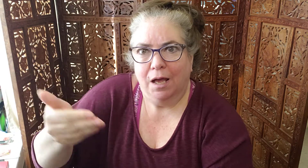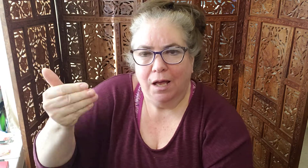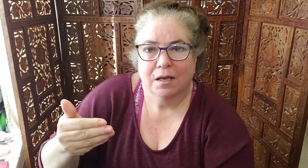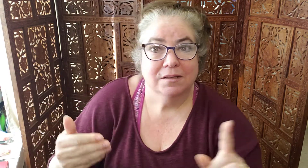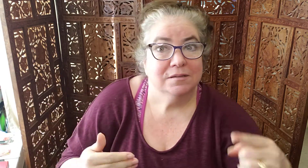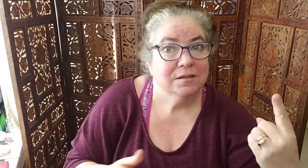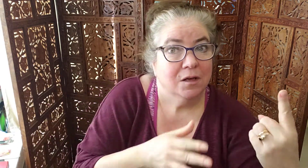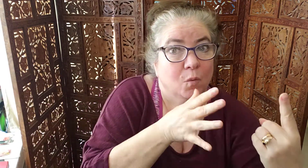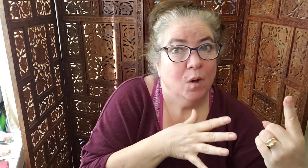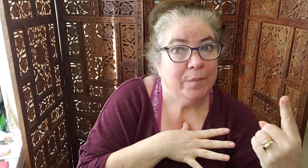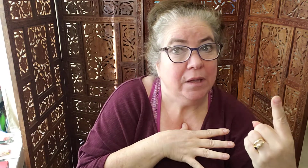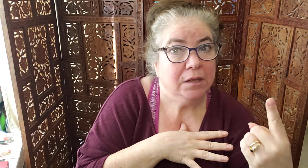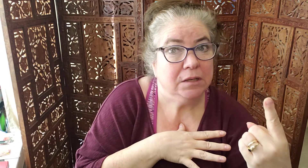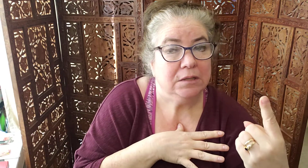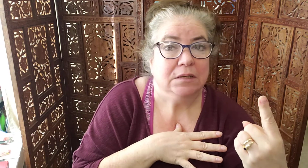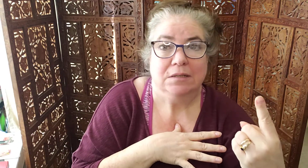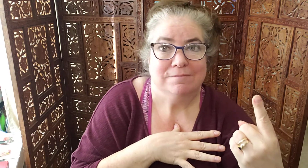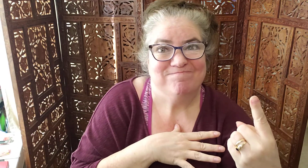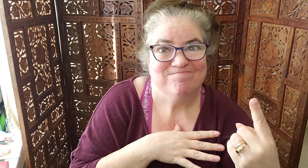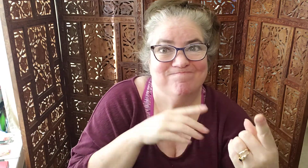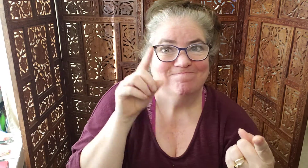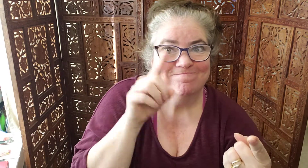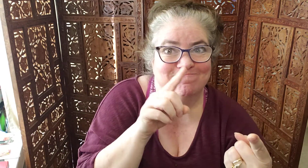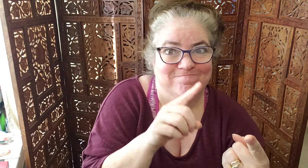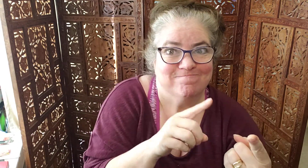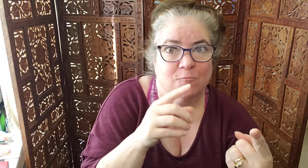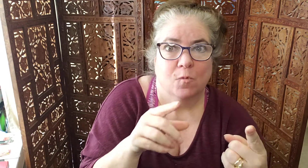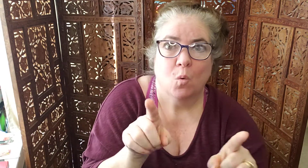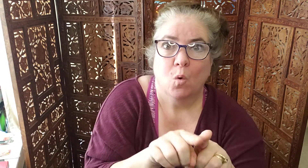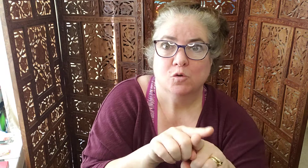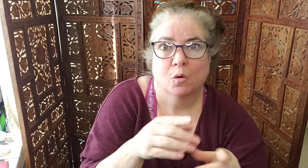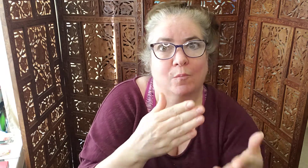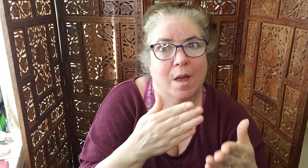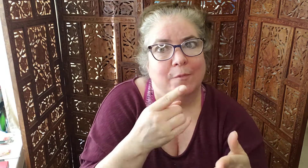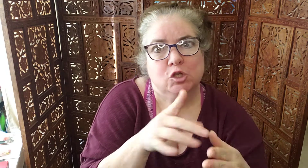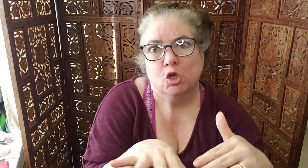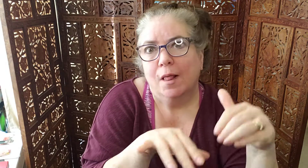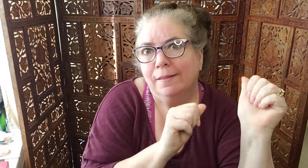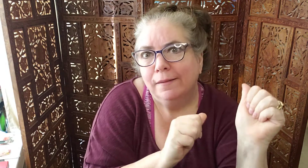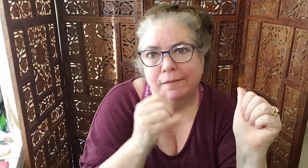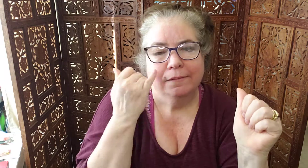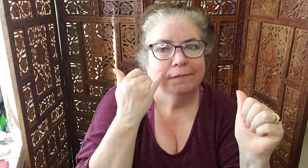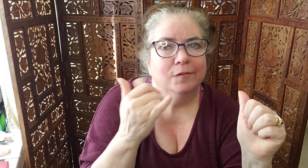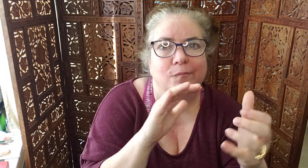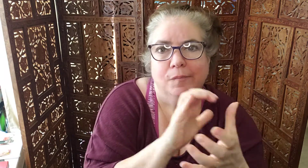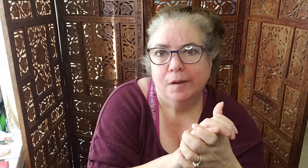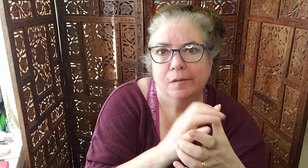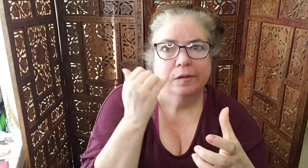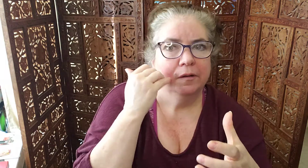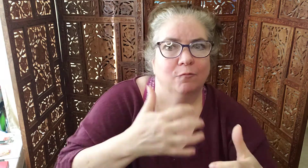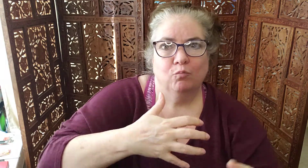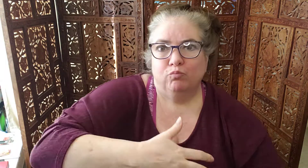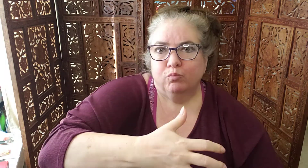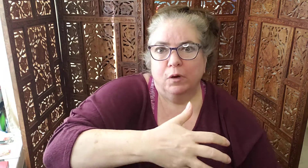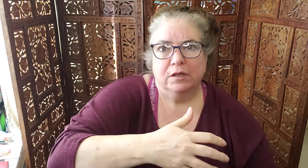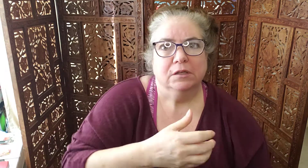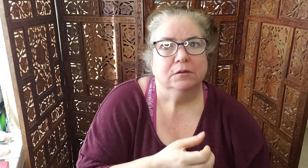worried, might leave if she married, if she got pregnant. And so that's where we start the